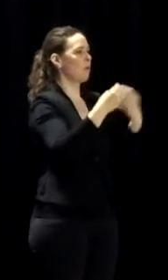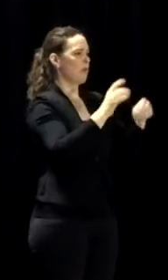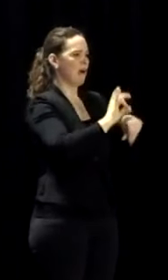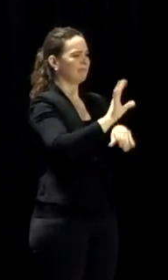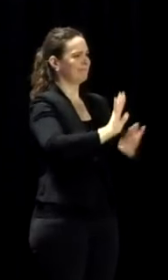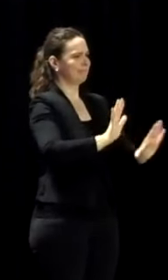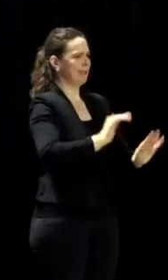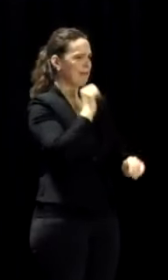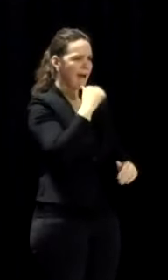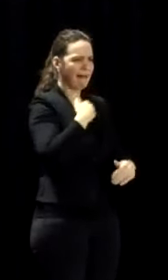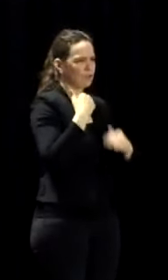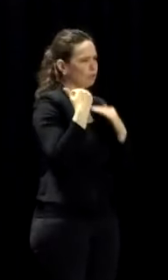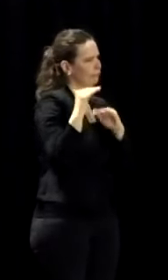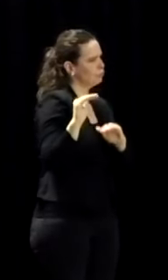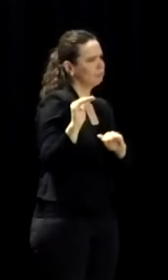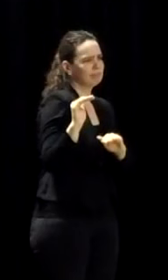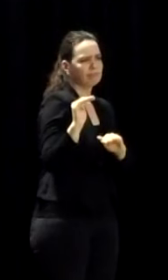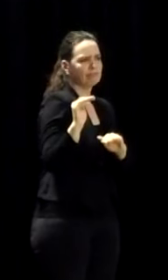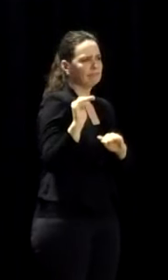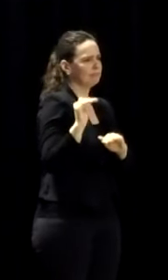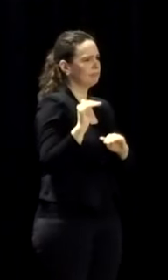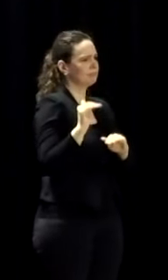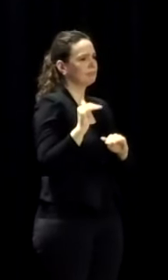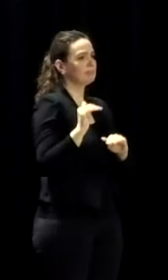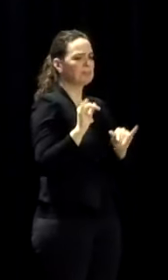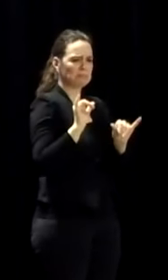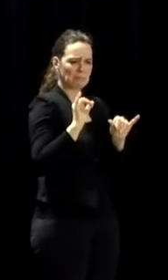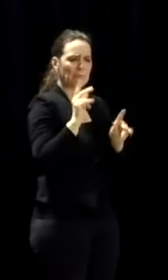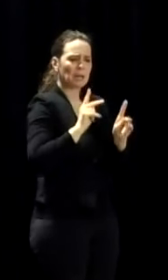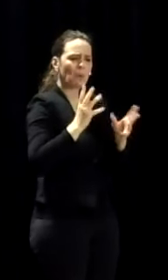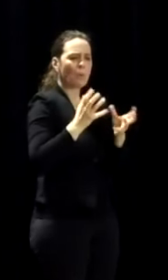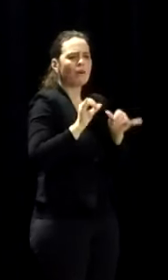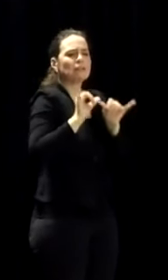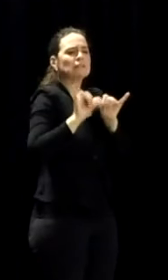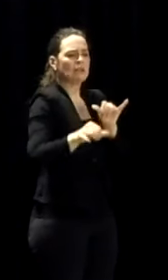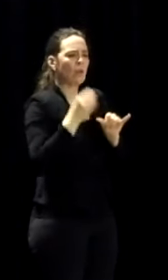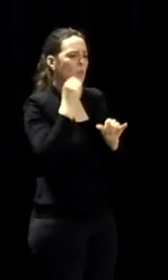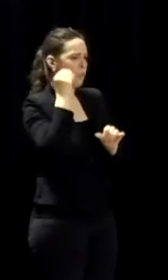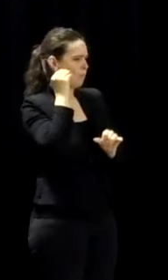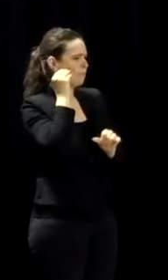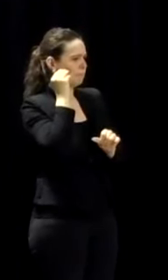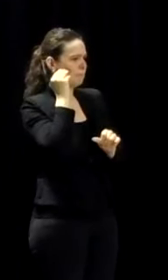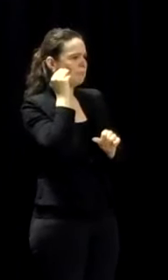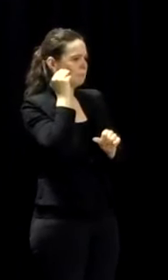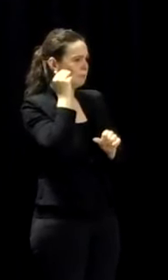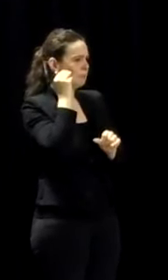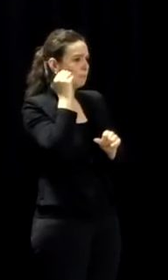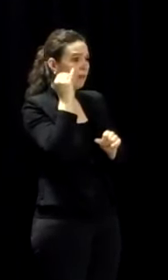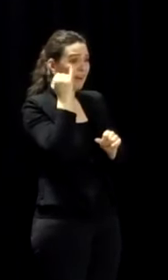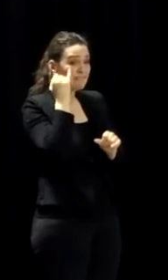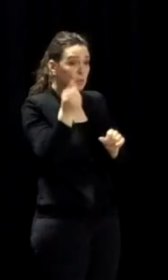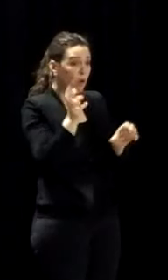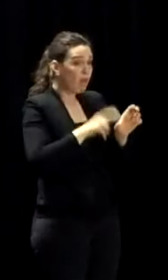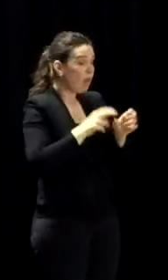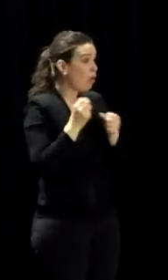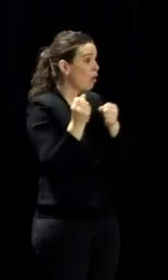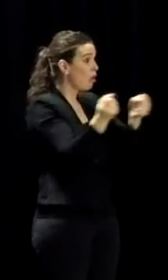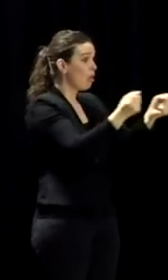to stay home, as the message has been, but it does not prohibit people from traveling in their vehicles throughout Onondaga